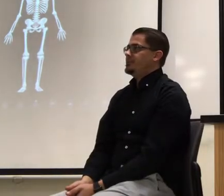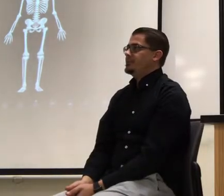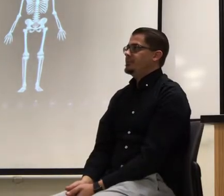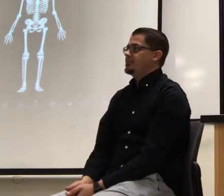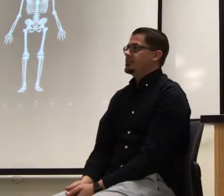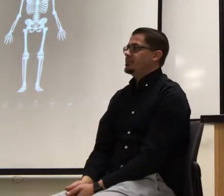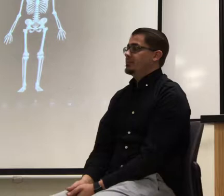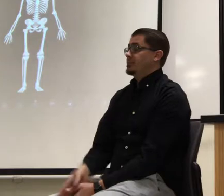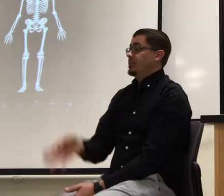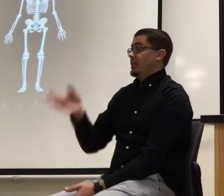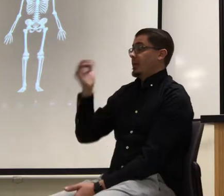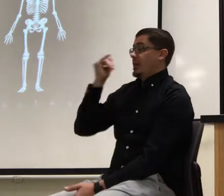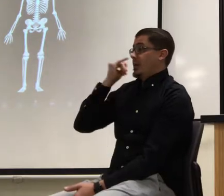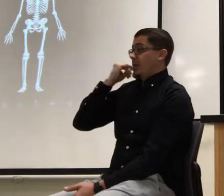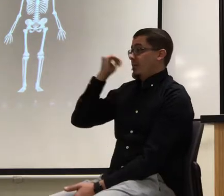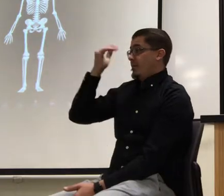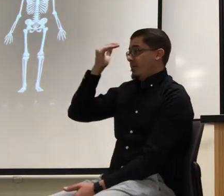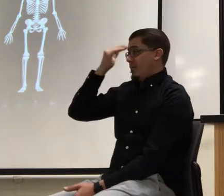If you know